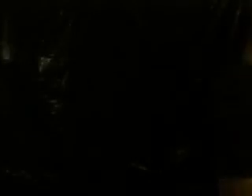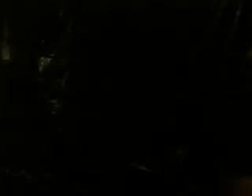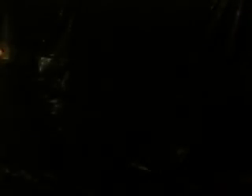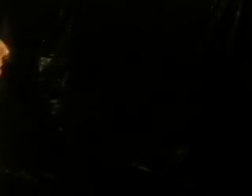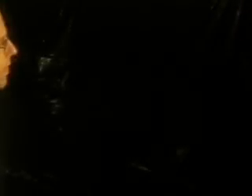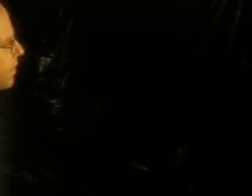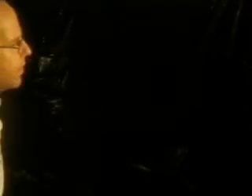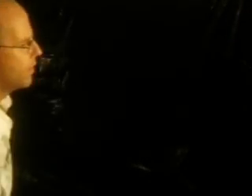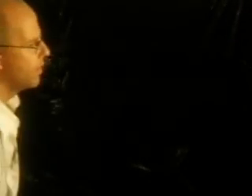Hello.